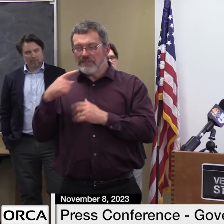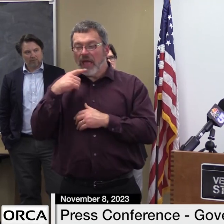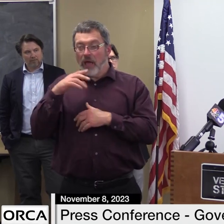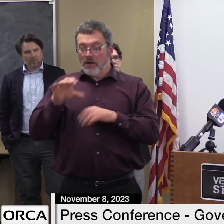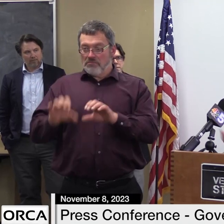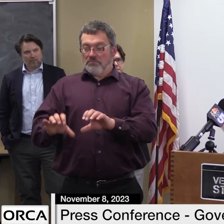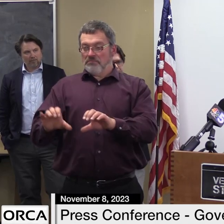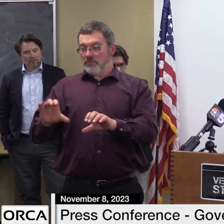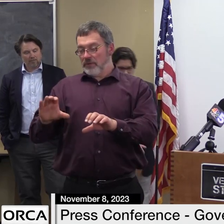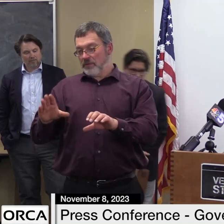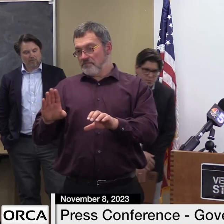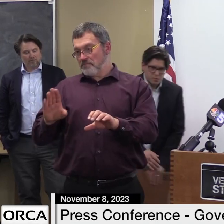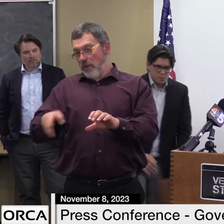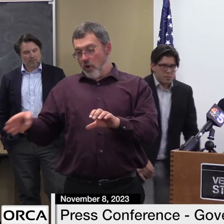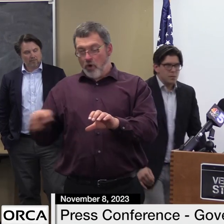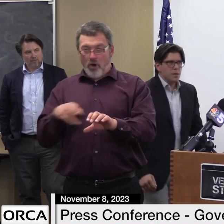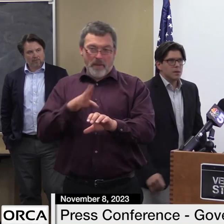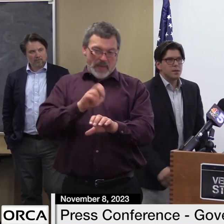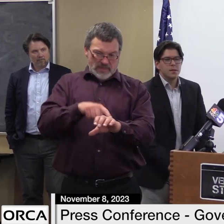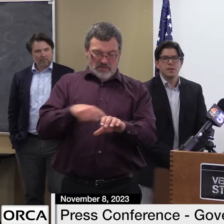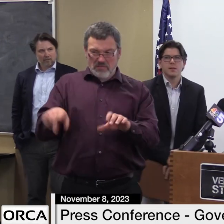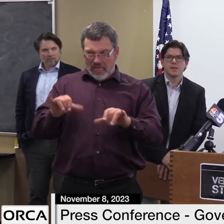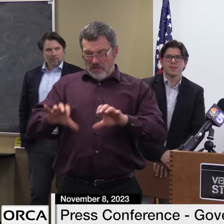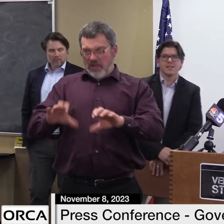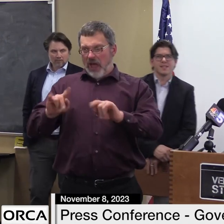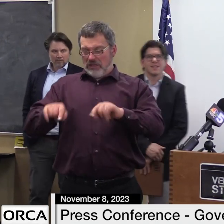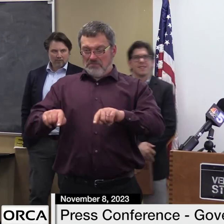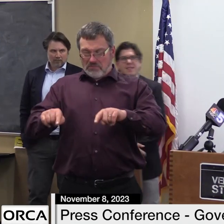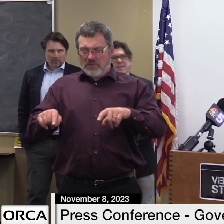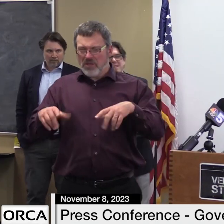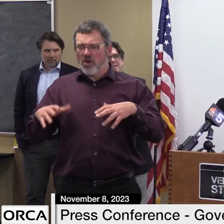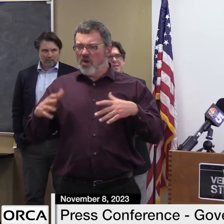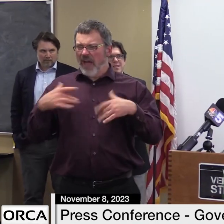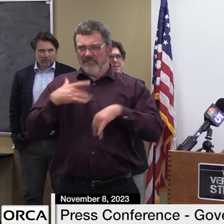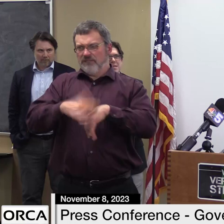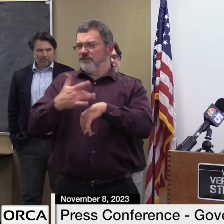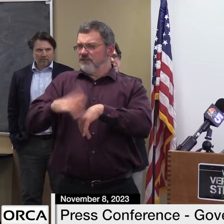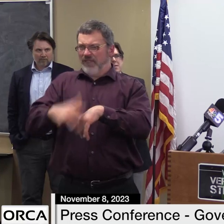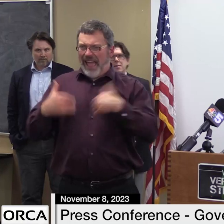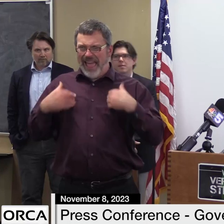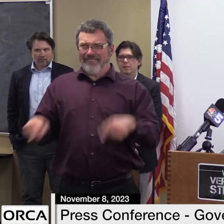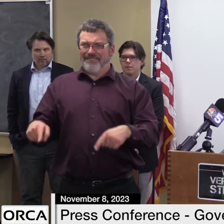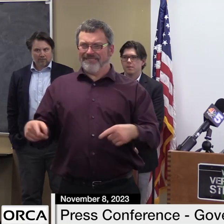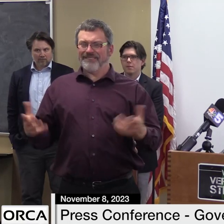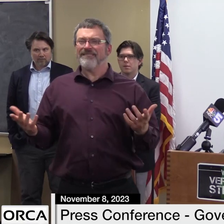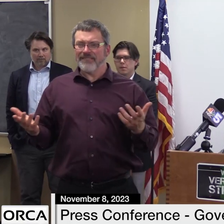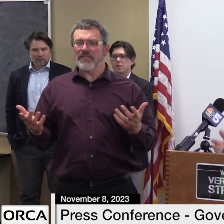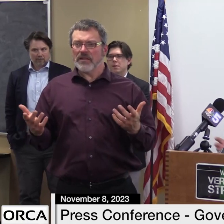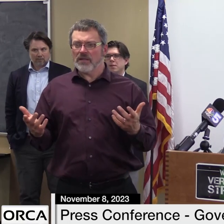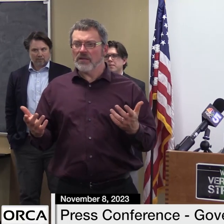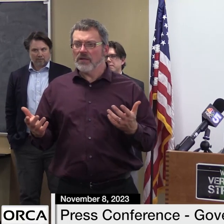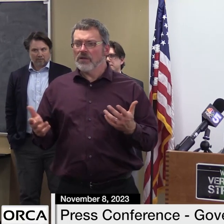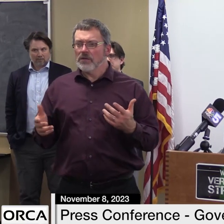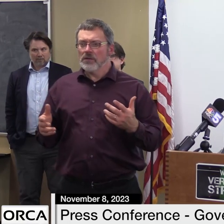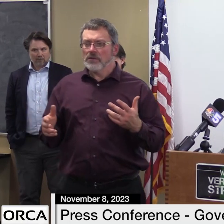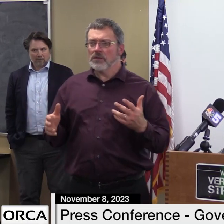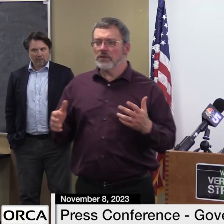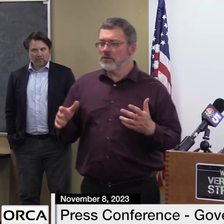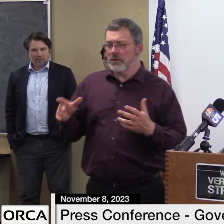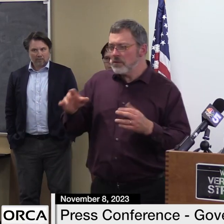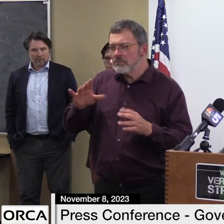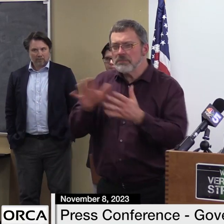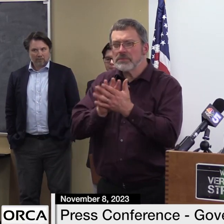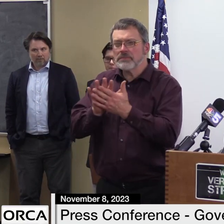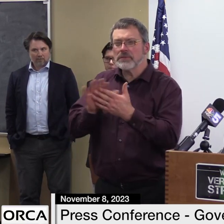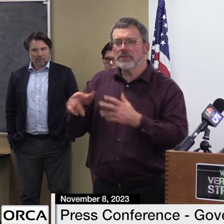economic problem or any unique? Well, if it's the southern. Windham and Denny, yeah.